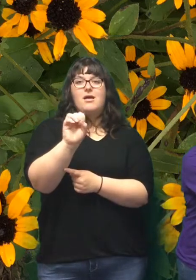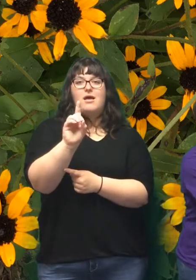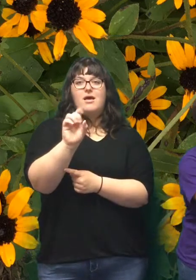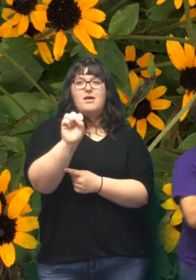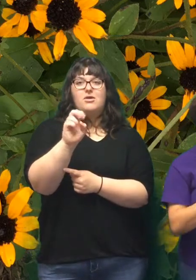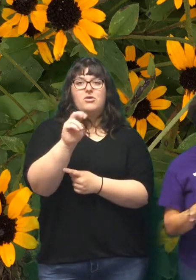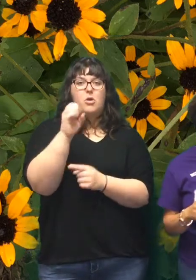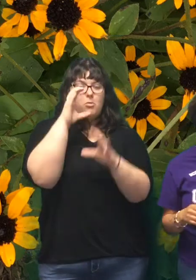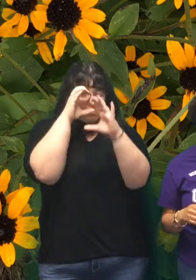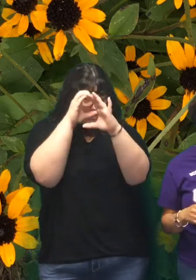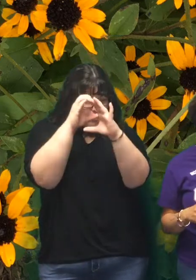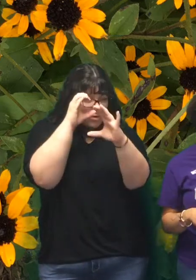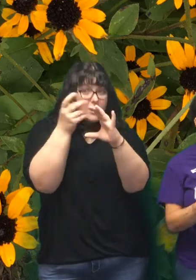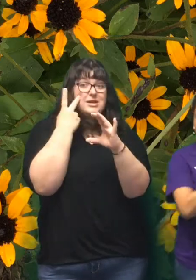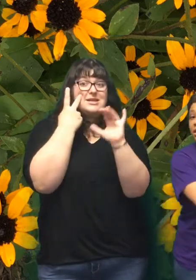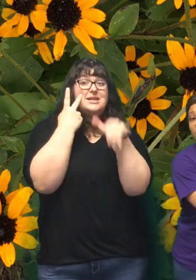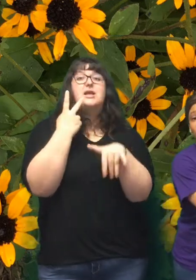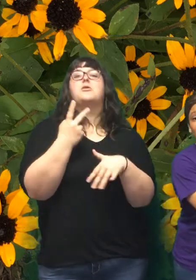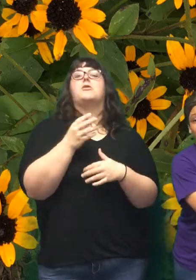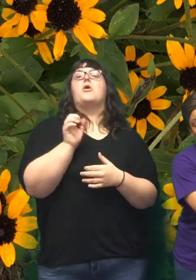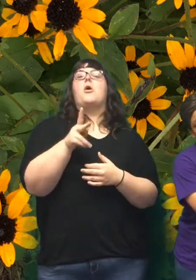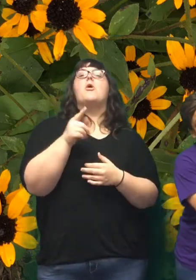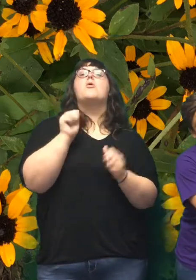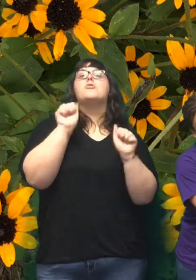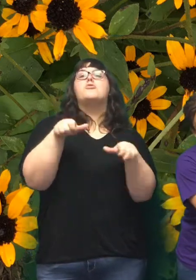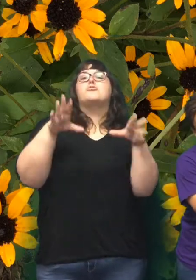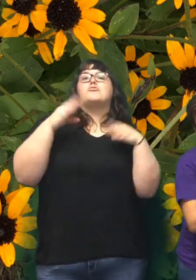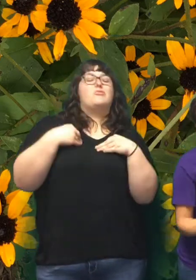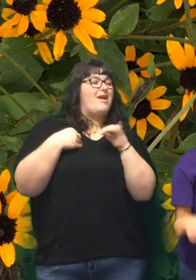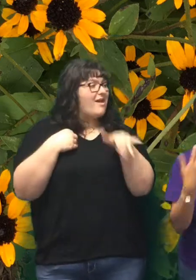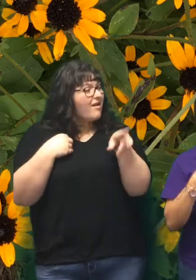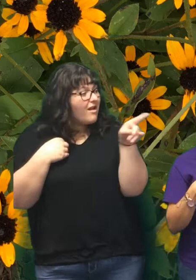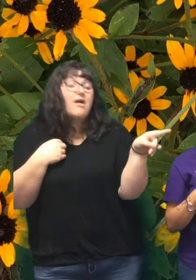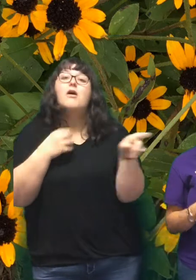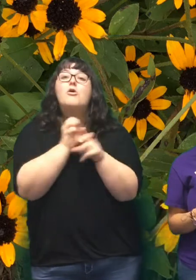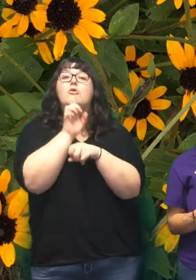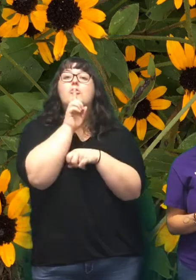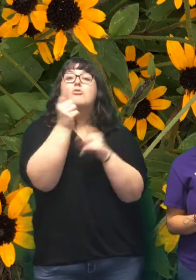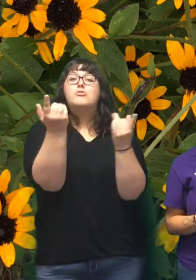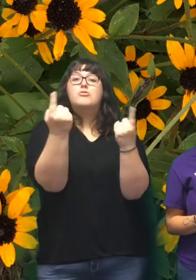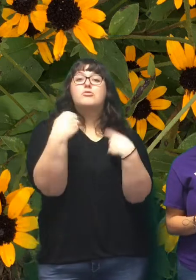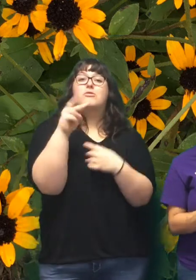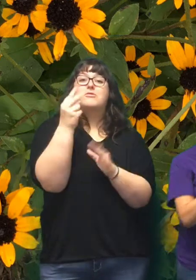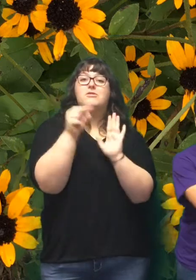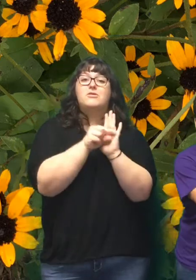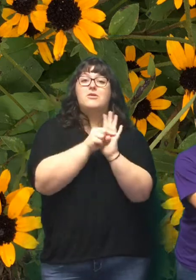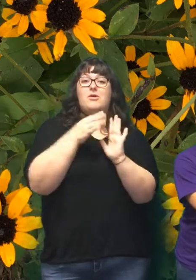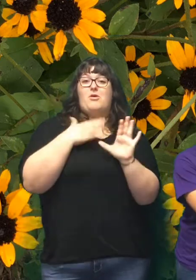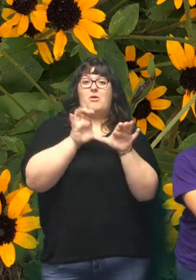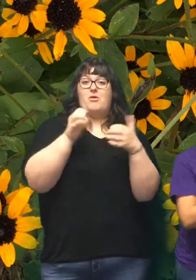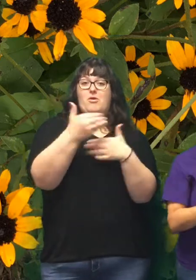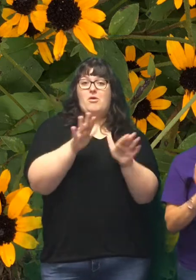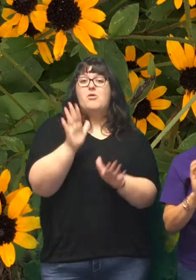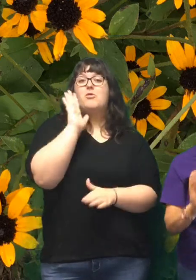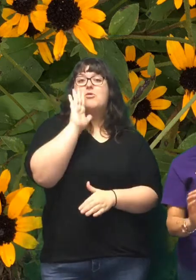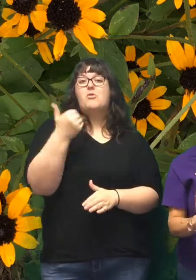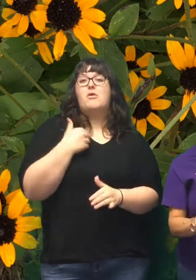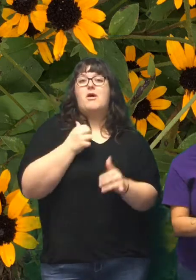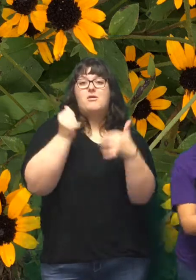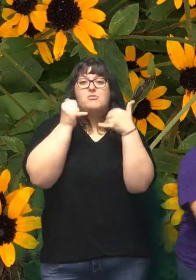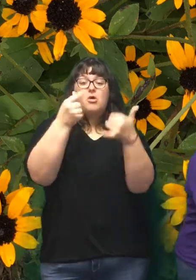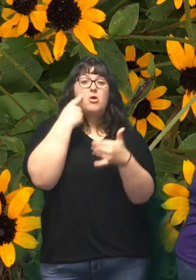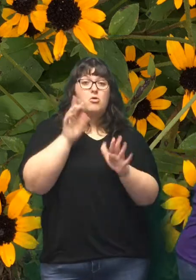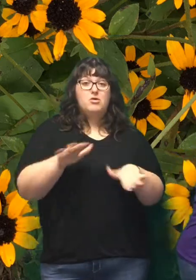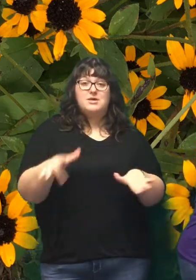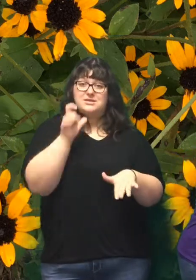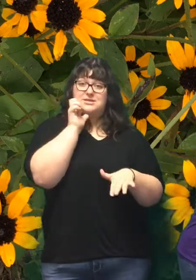see if you see something cool. Wow. See that? Okay, so you can receive a kaleidoscope. Make sure you come second grade to my classroom and you'll receive your prize. And for the children